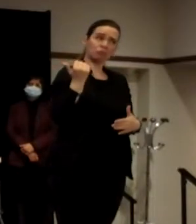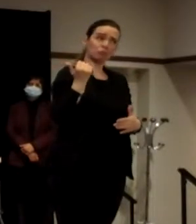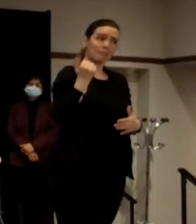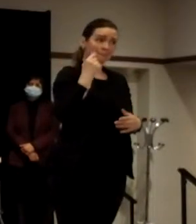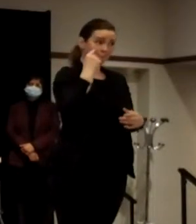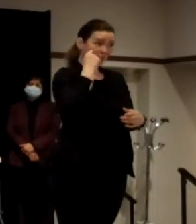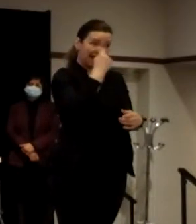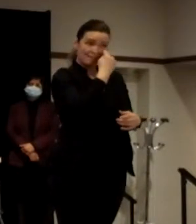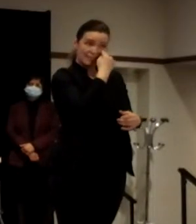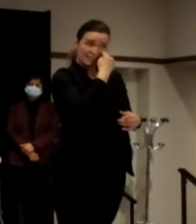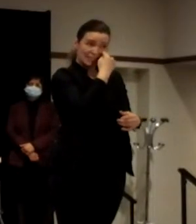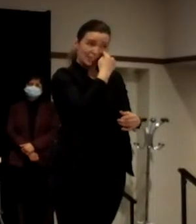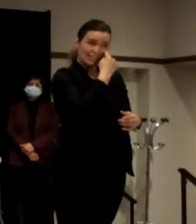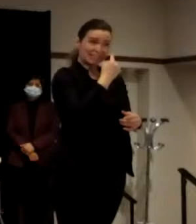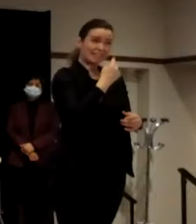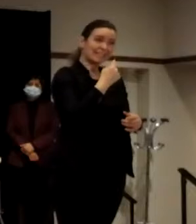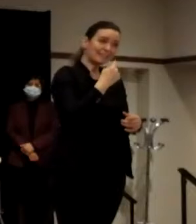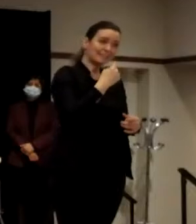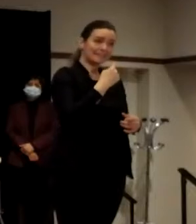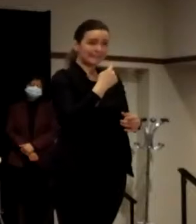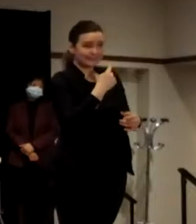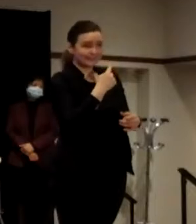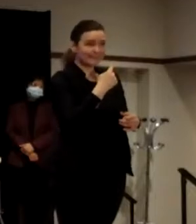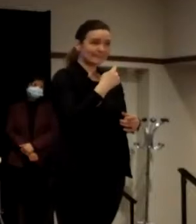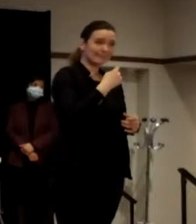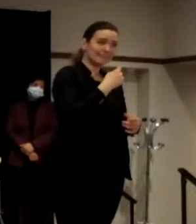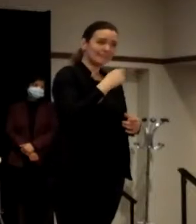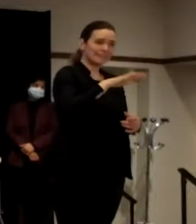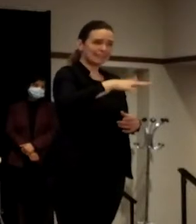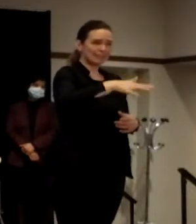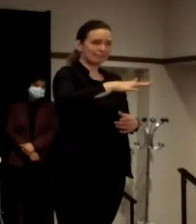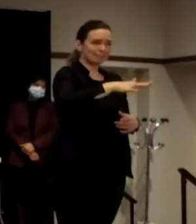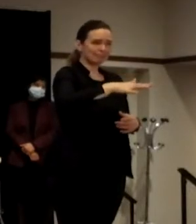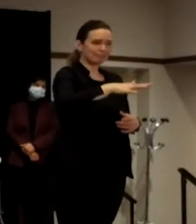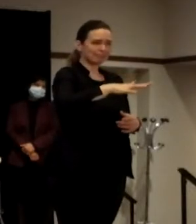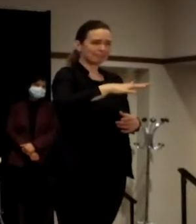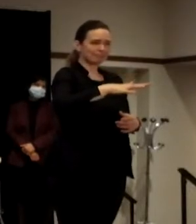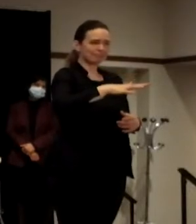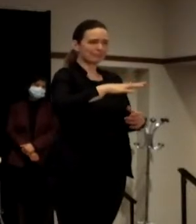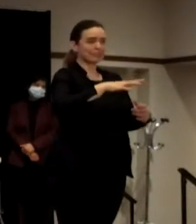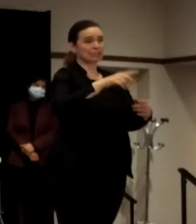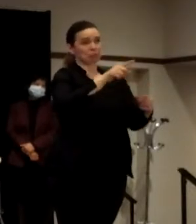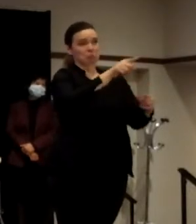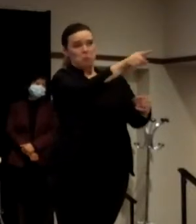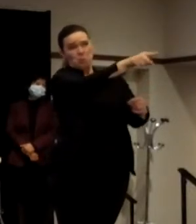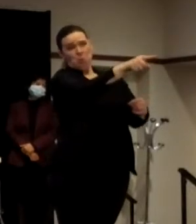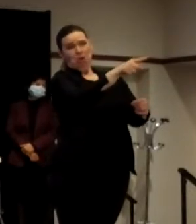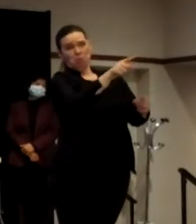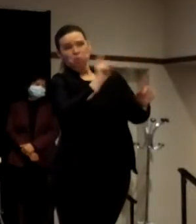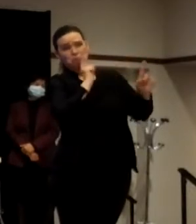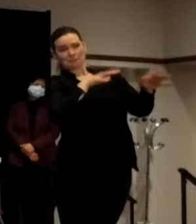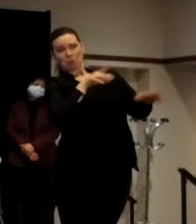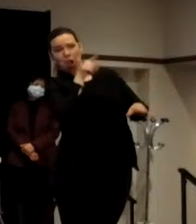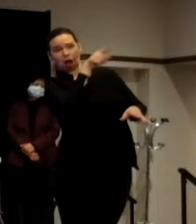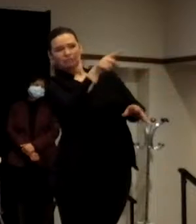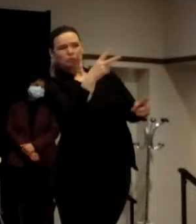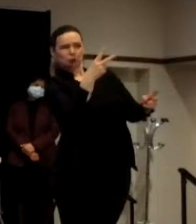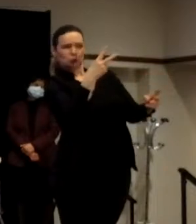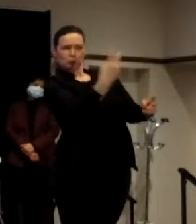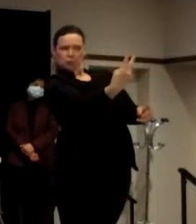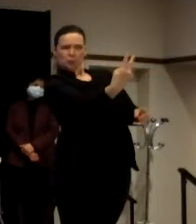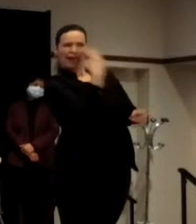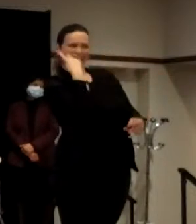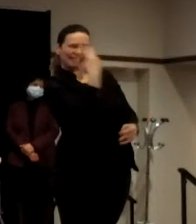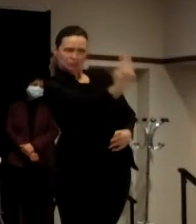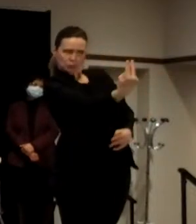I'm looking out. Josh, you're kind of all over the place, to be honest with you, right? So, It's my normal so